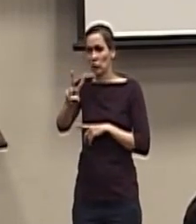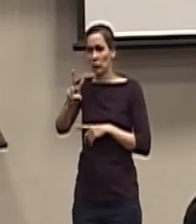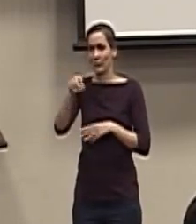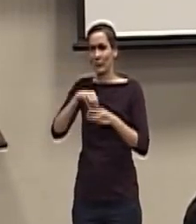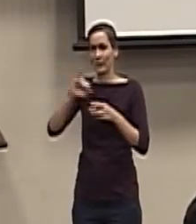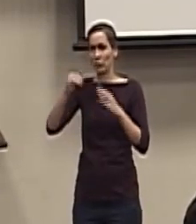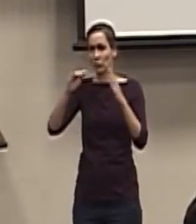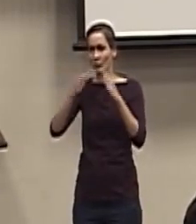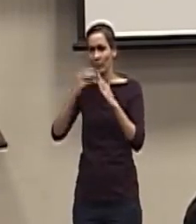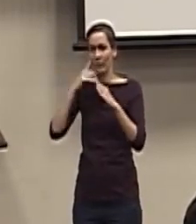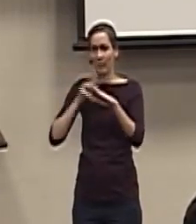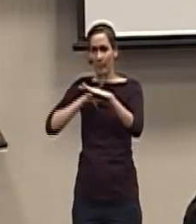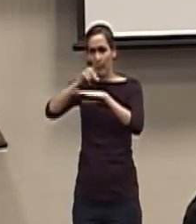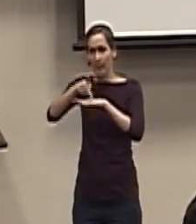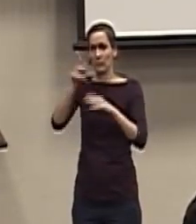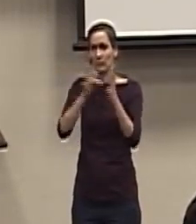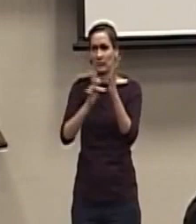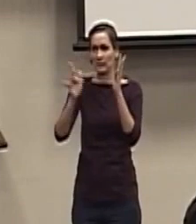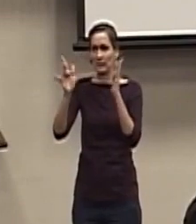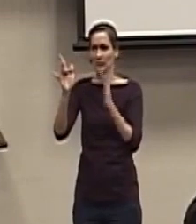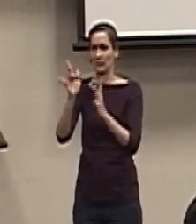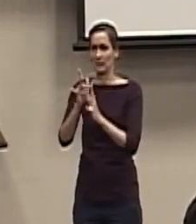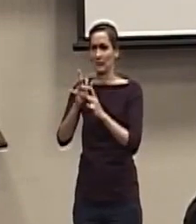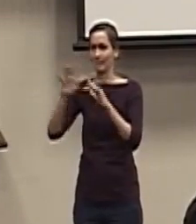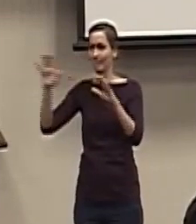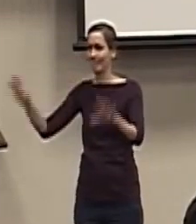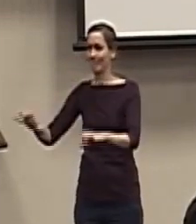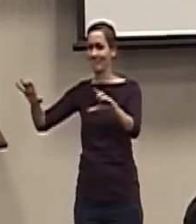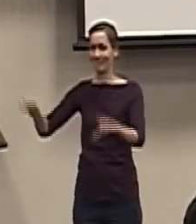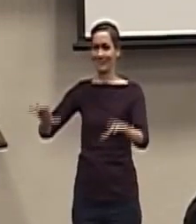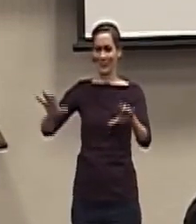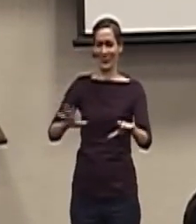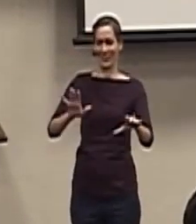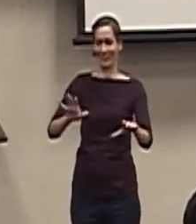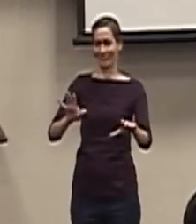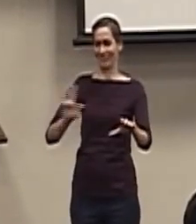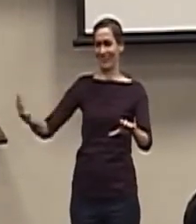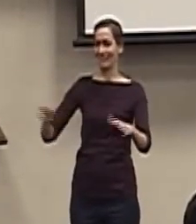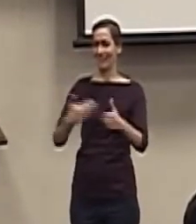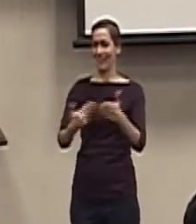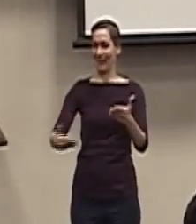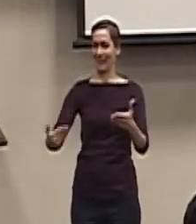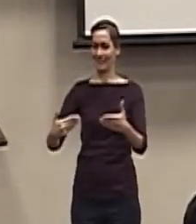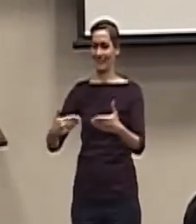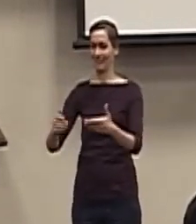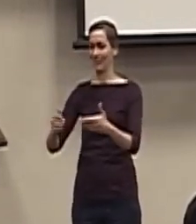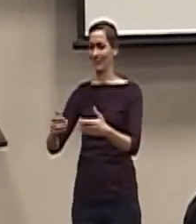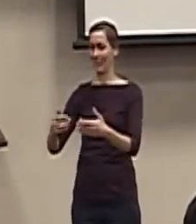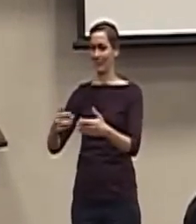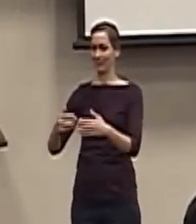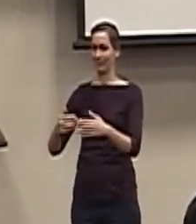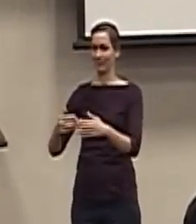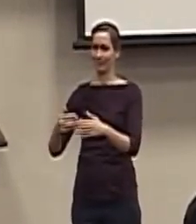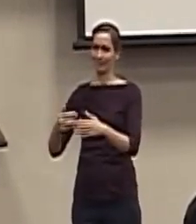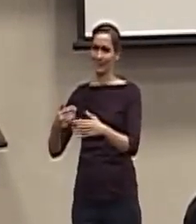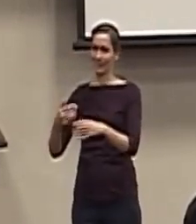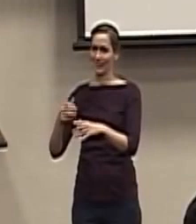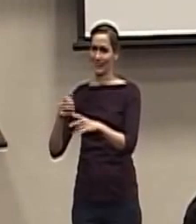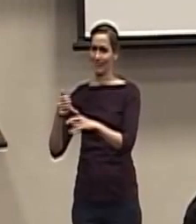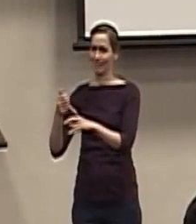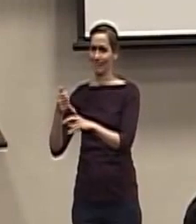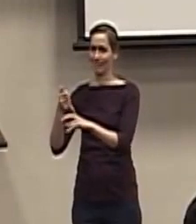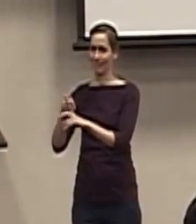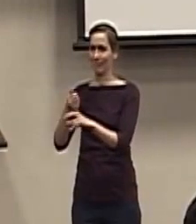Jerusalem for the Passover, and Jesus is doing what Jesus does. He's making a difference in the lives of mankind. They'd seen Jesus at